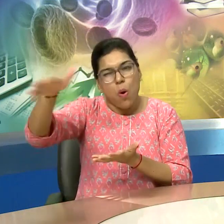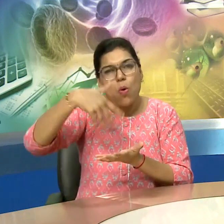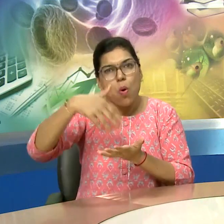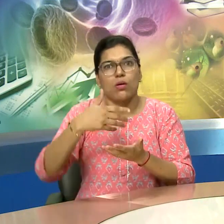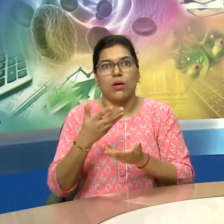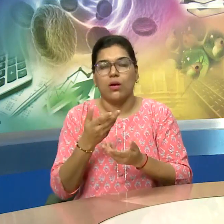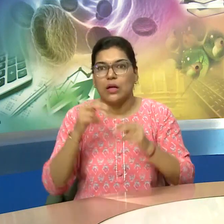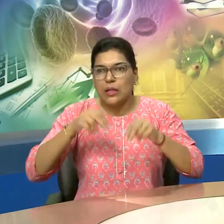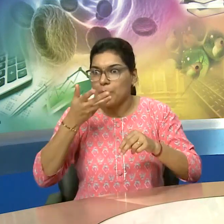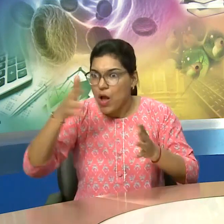environmental degradation.